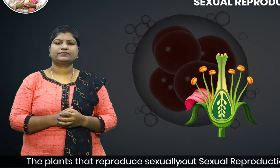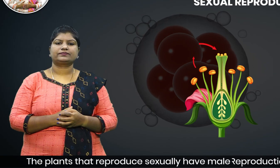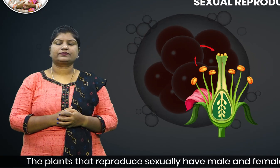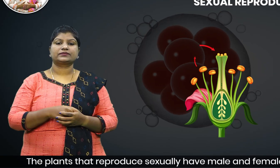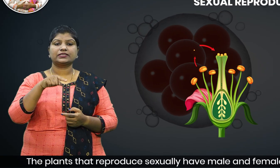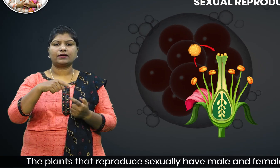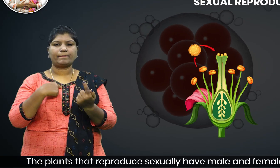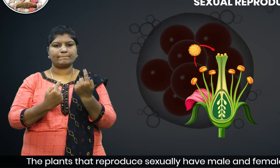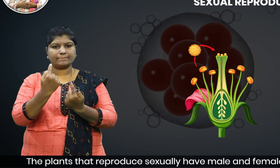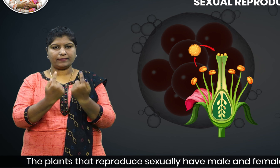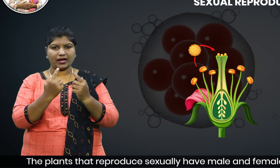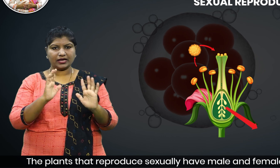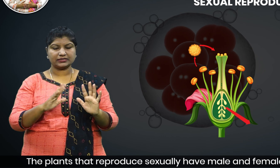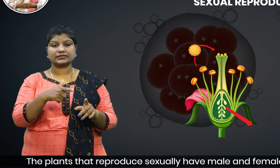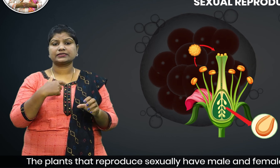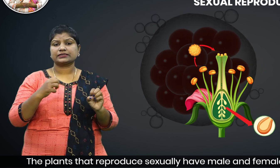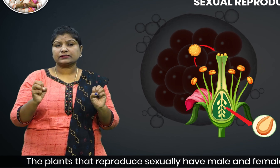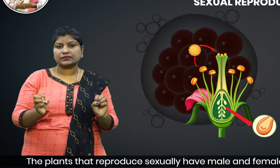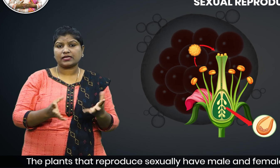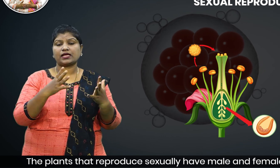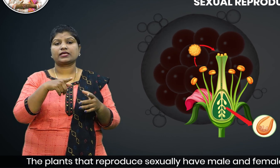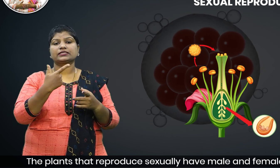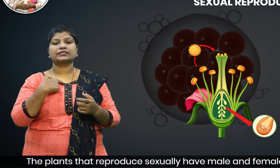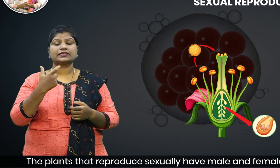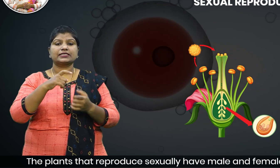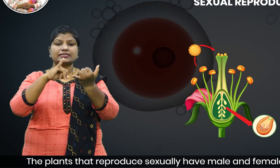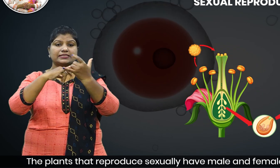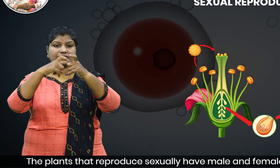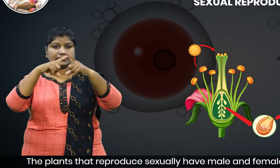The plants that reproduce sexually